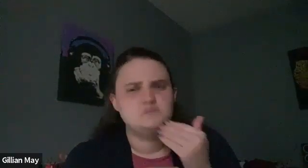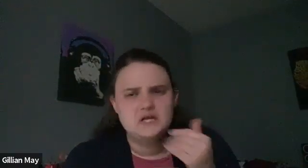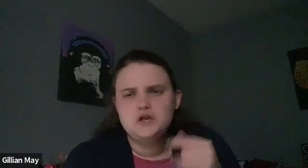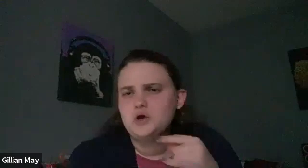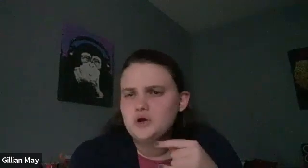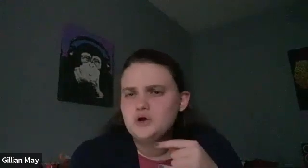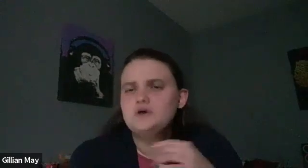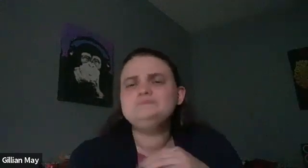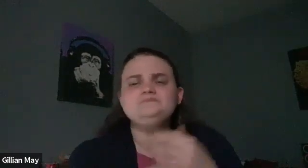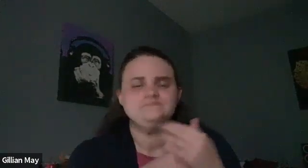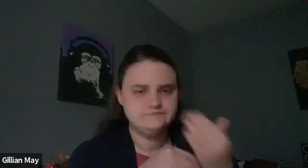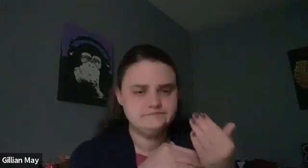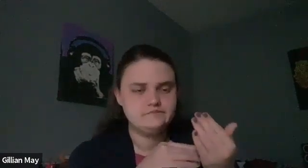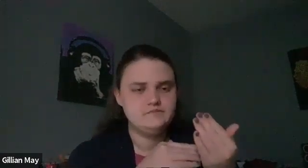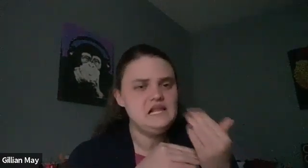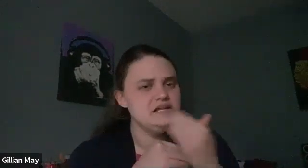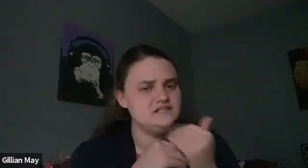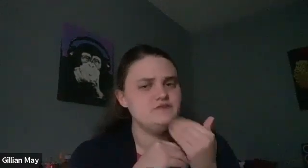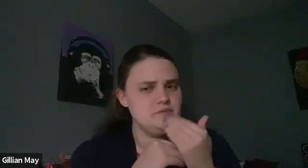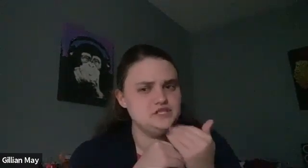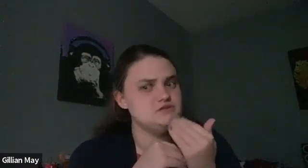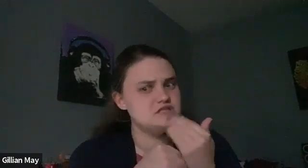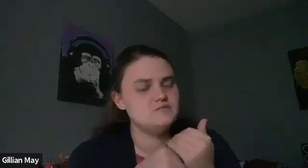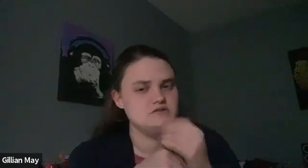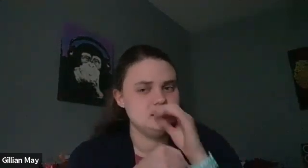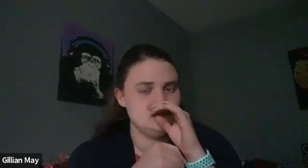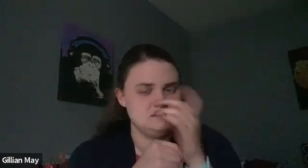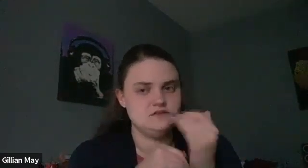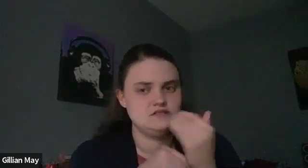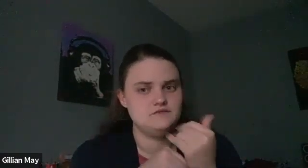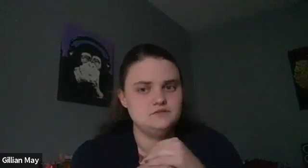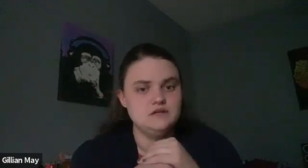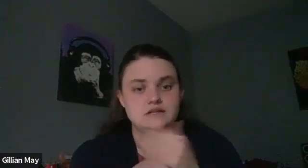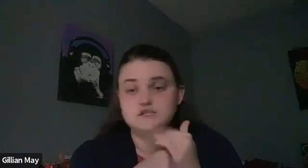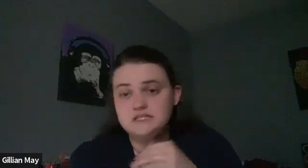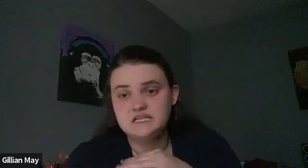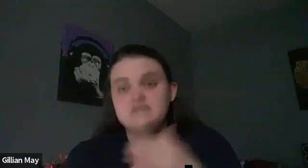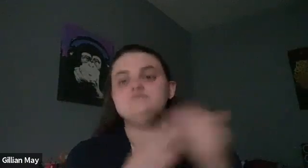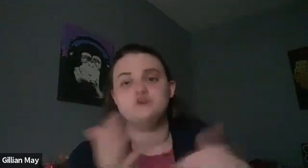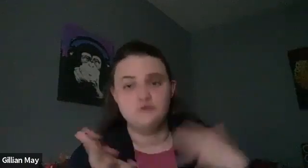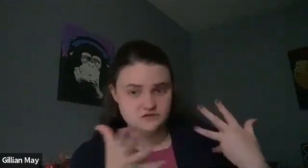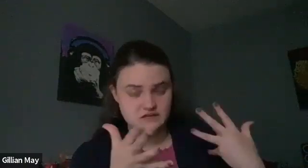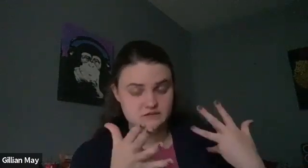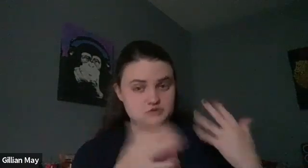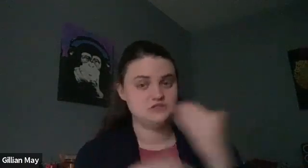sweet girl. It's very much used as mostly as the sign for sweet, like sweet tea. So those things, motions,